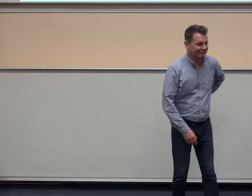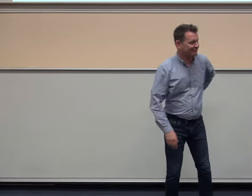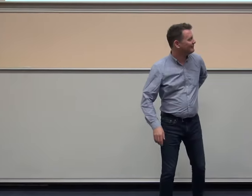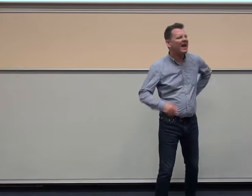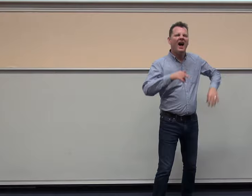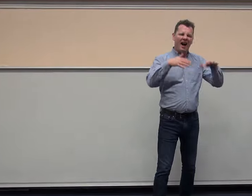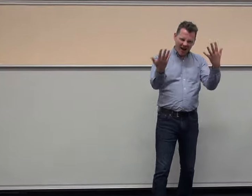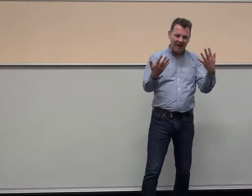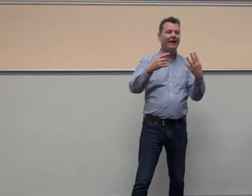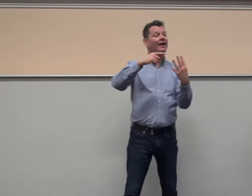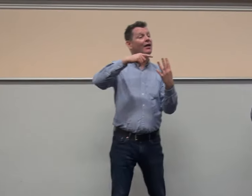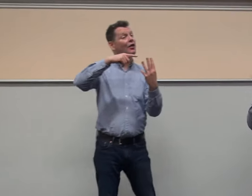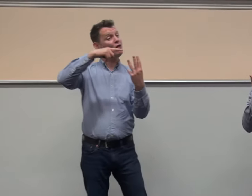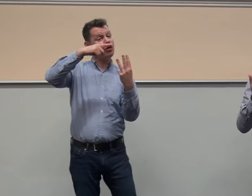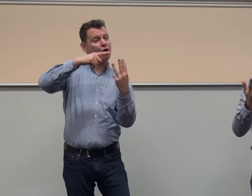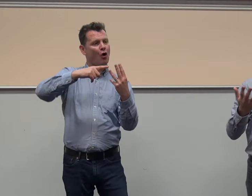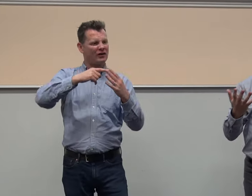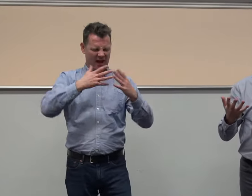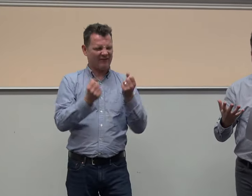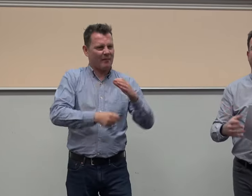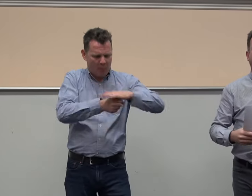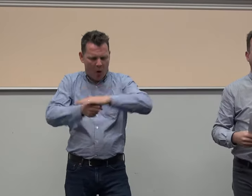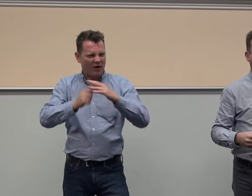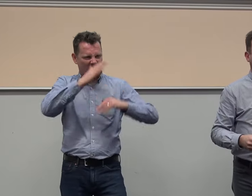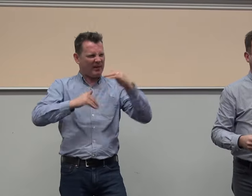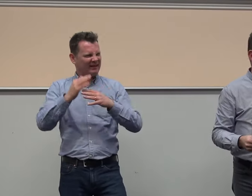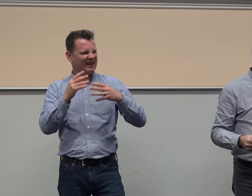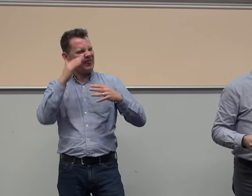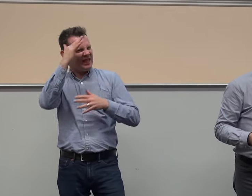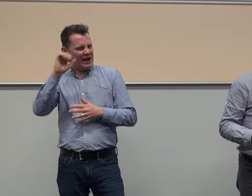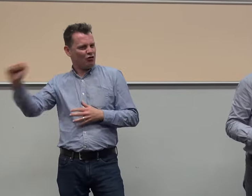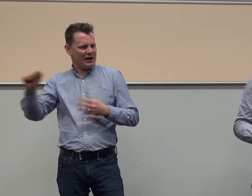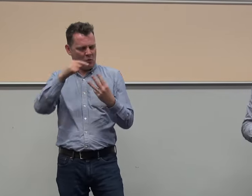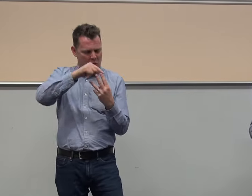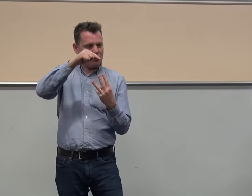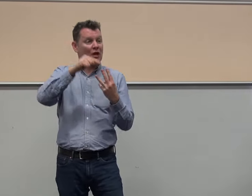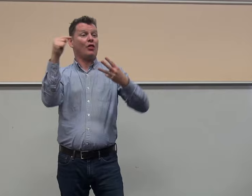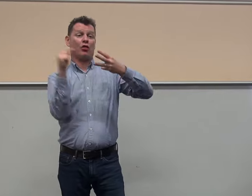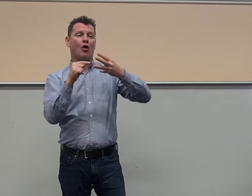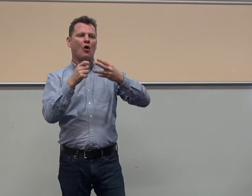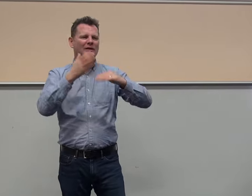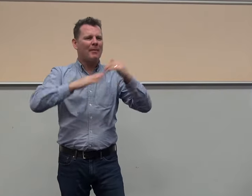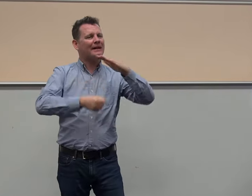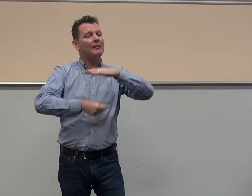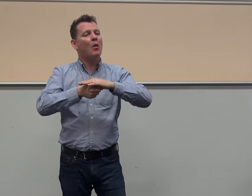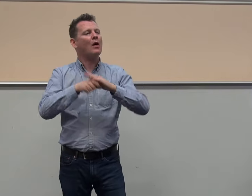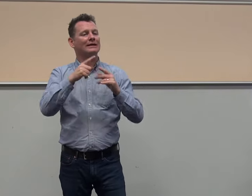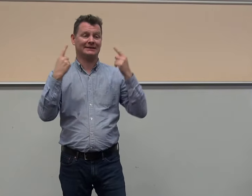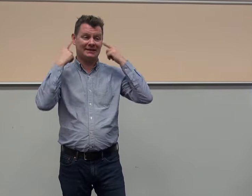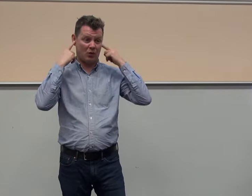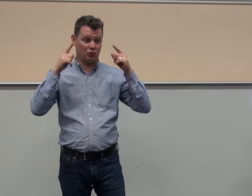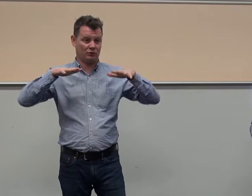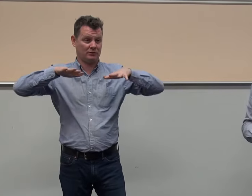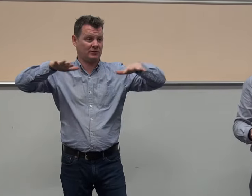So the third thing, the third building block that's talked about in this theory of performance is the use of sound.